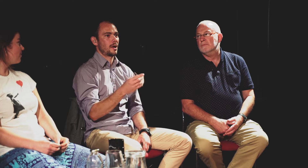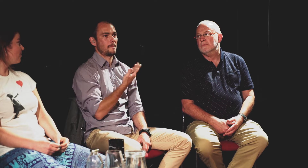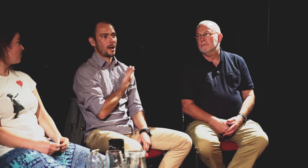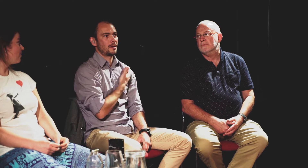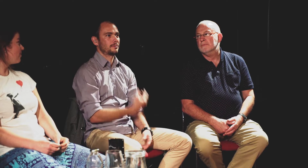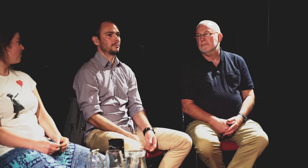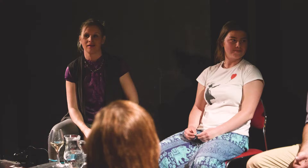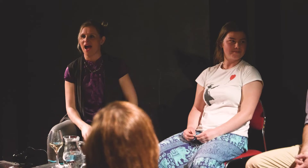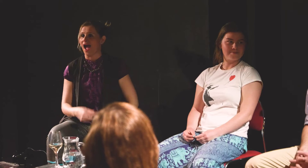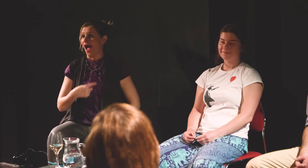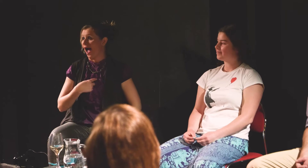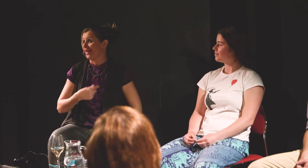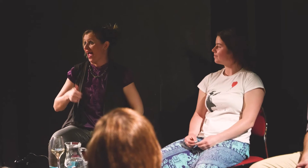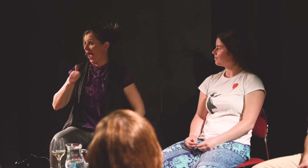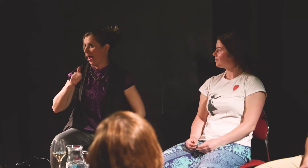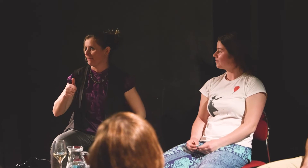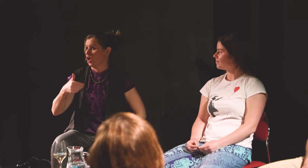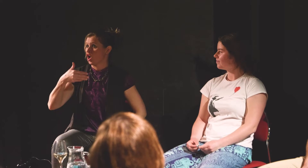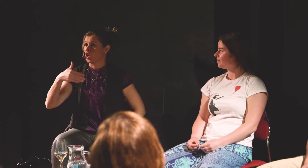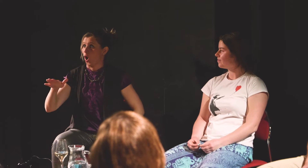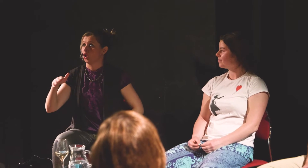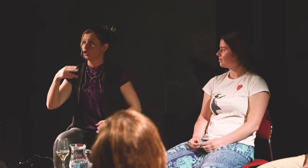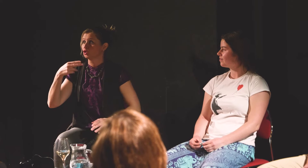the park. I am going,